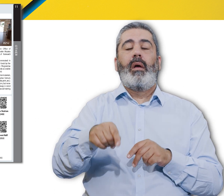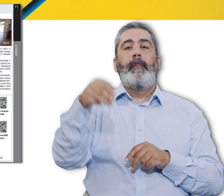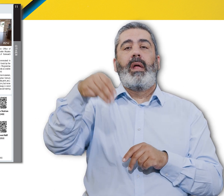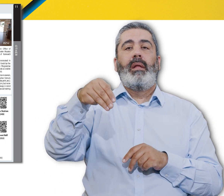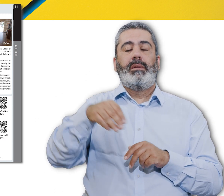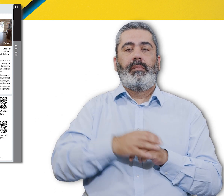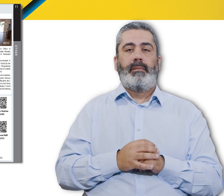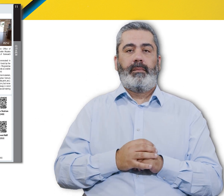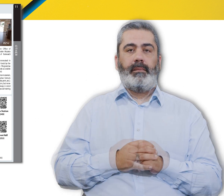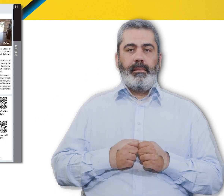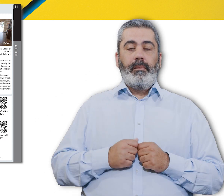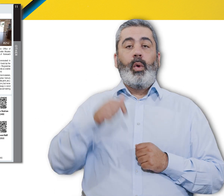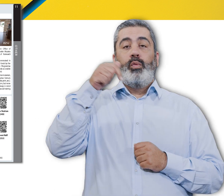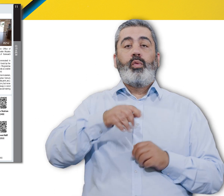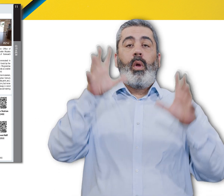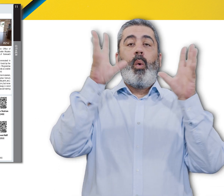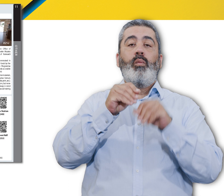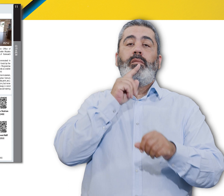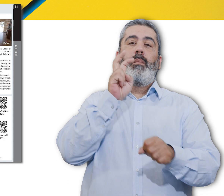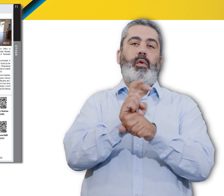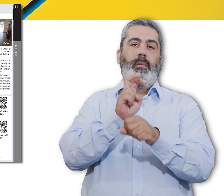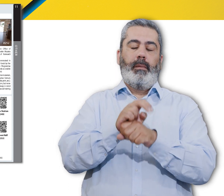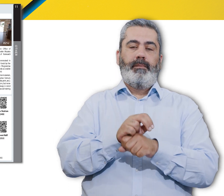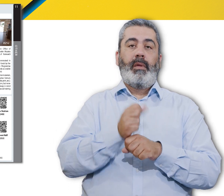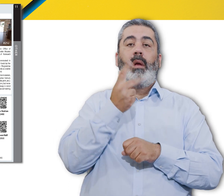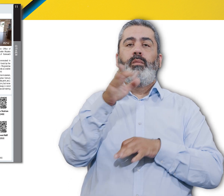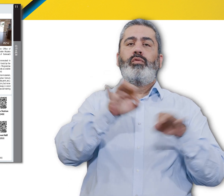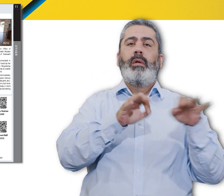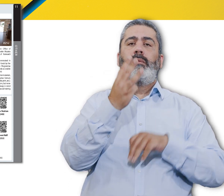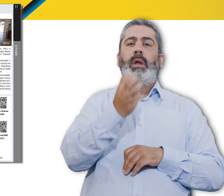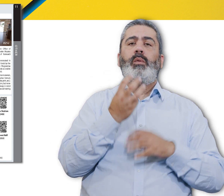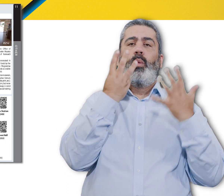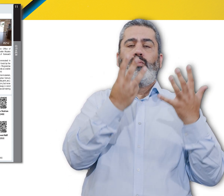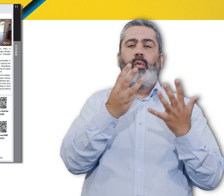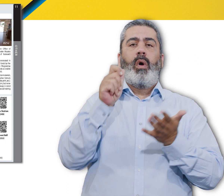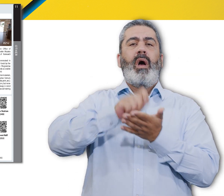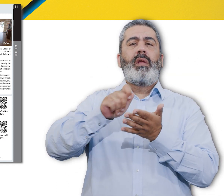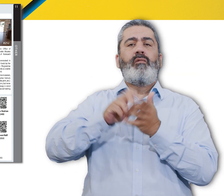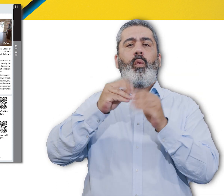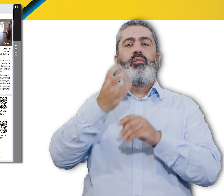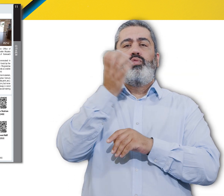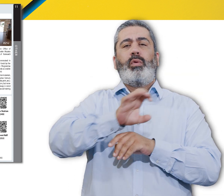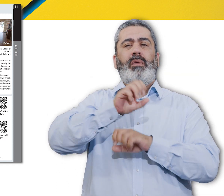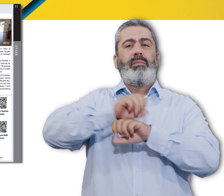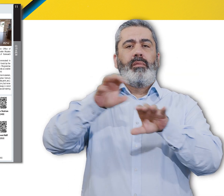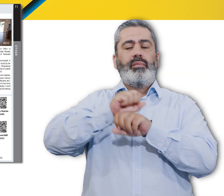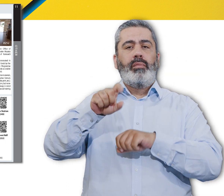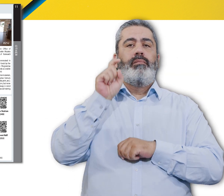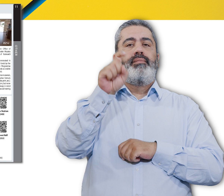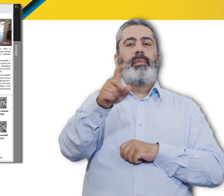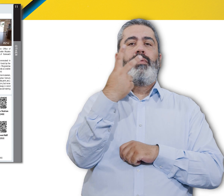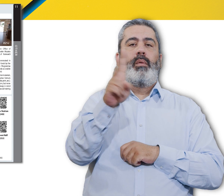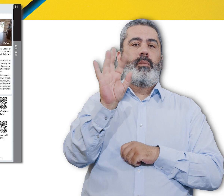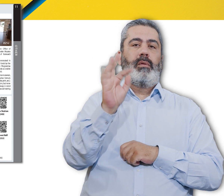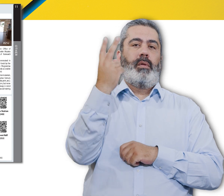Office 38 number 252. The Tourist Information Office of Burat is located on Tedrmusaka Square at the